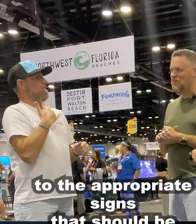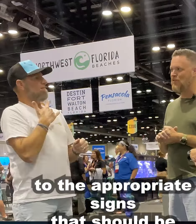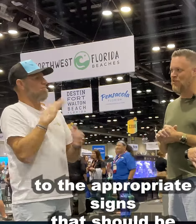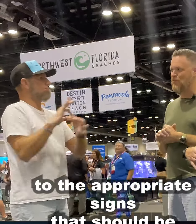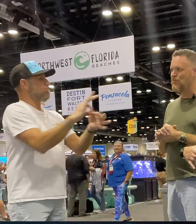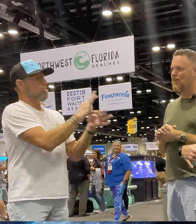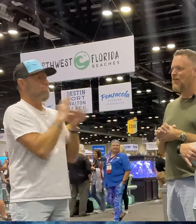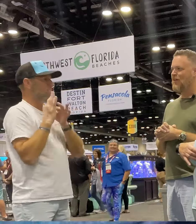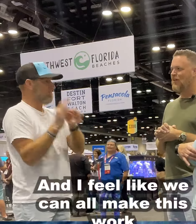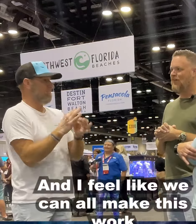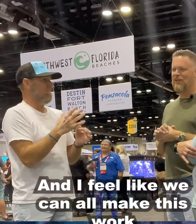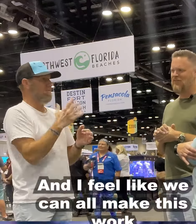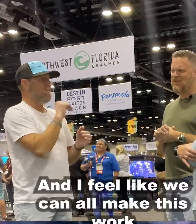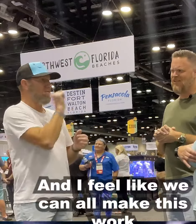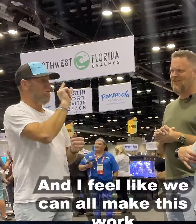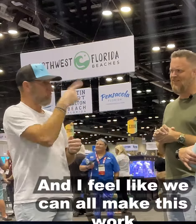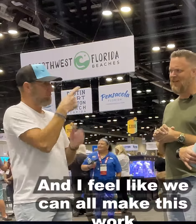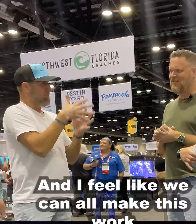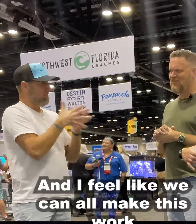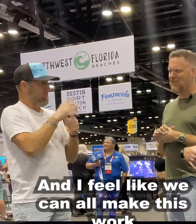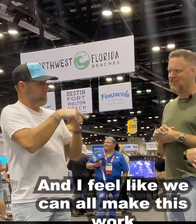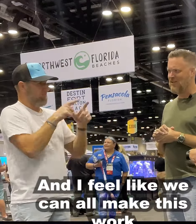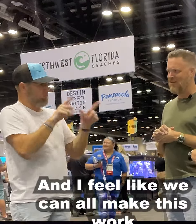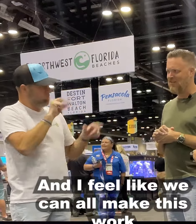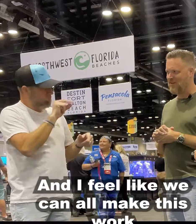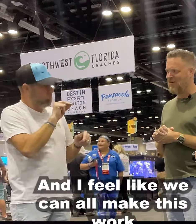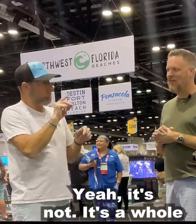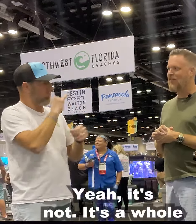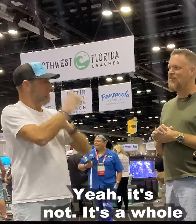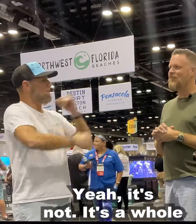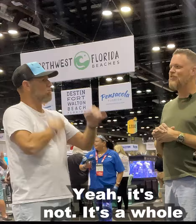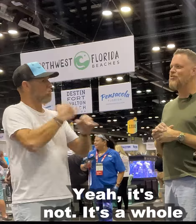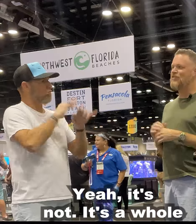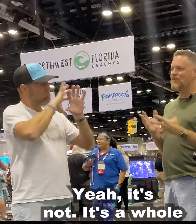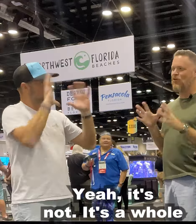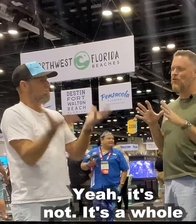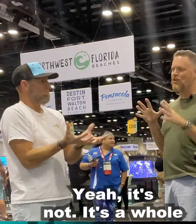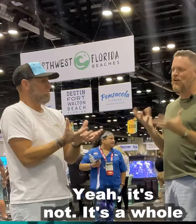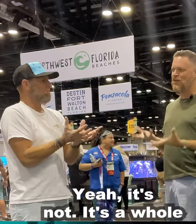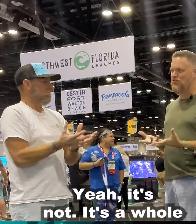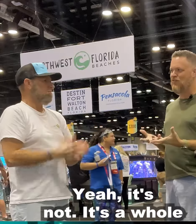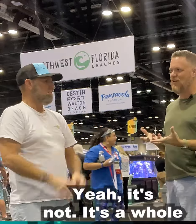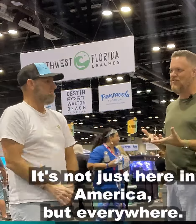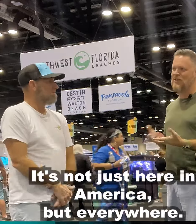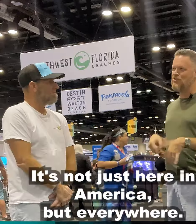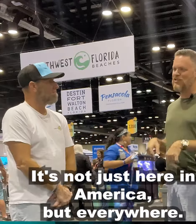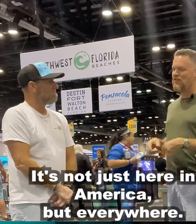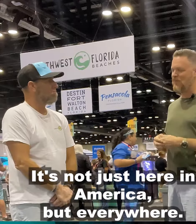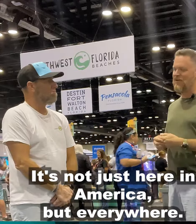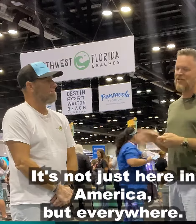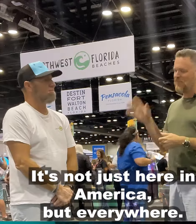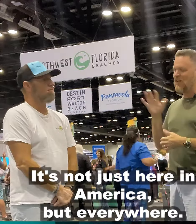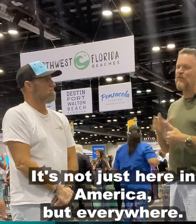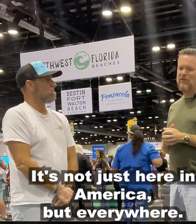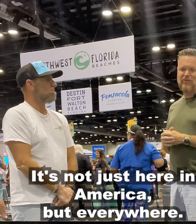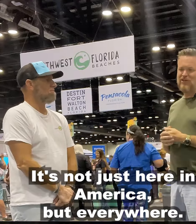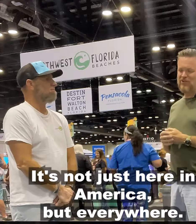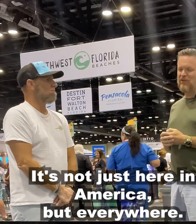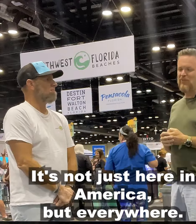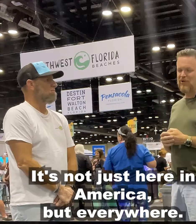should be used. And I feel like we can all make this work together, right? Yeah. It's not, it's a whole international thing. It's not just here in America, but everywhere. We can do it everywhere.